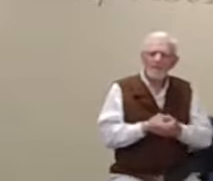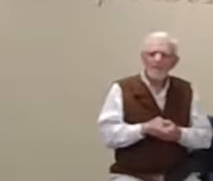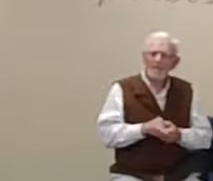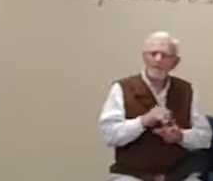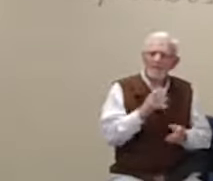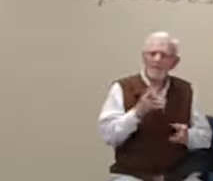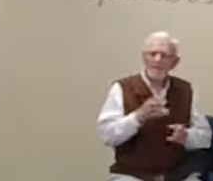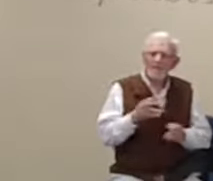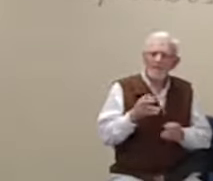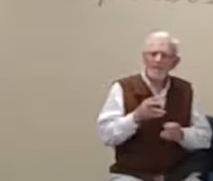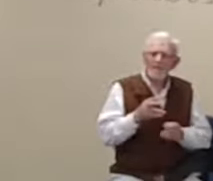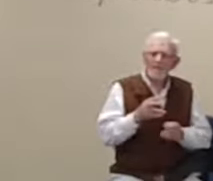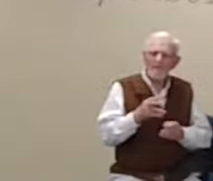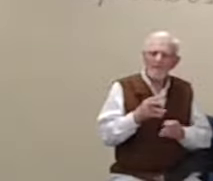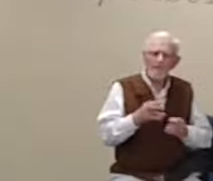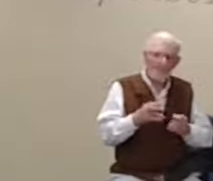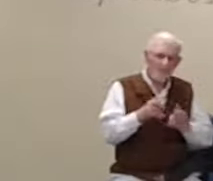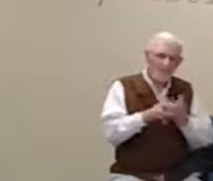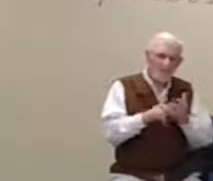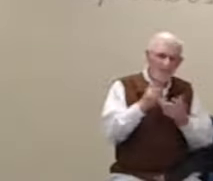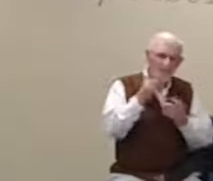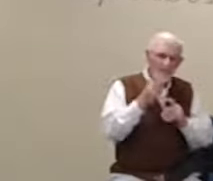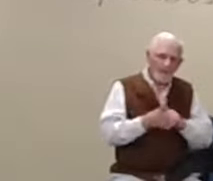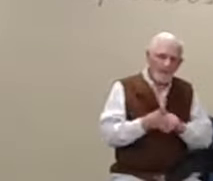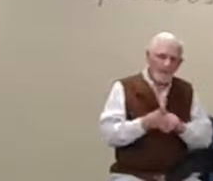never attained to reading it through once through in a month.